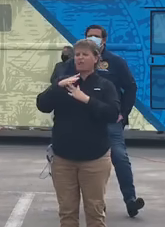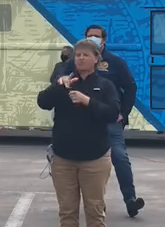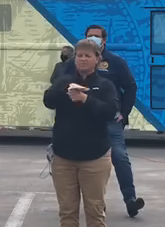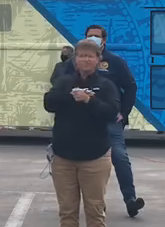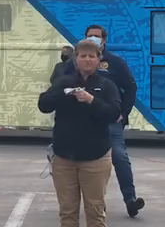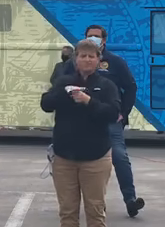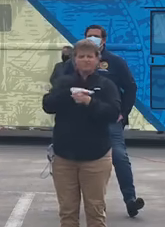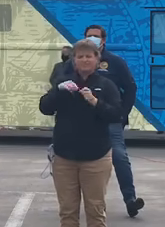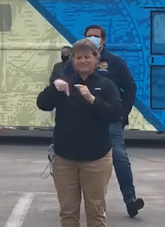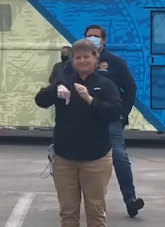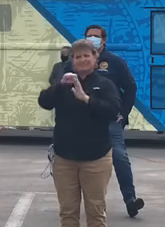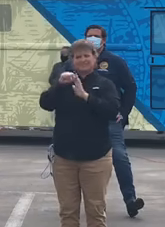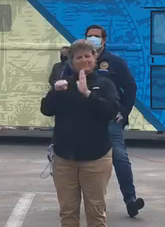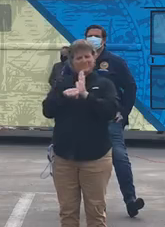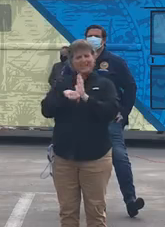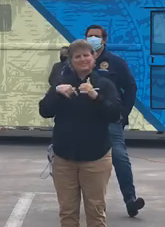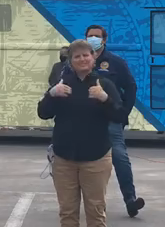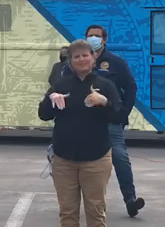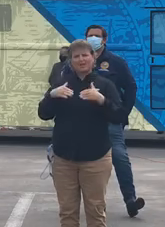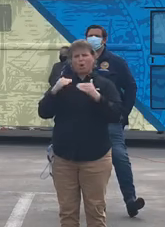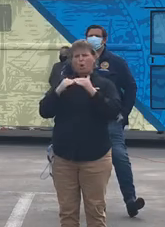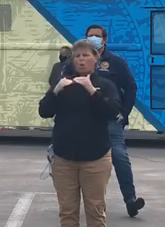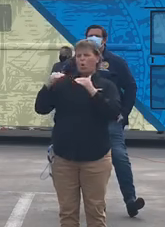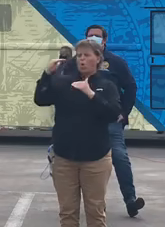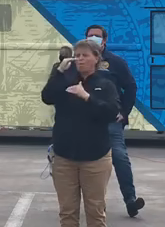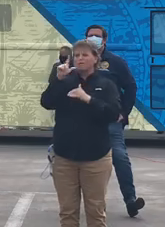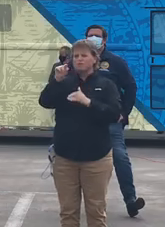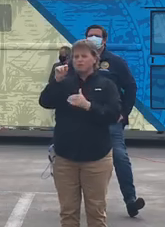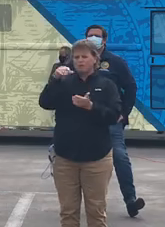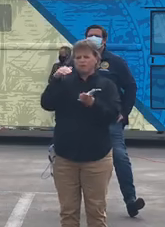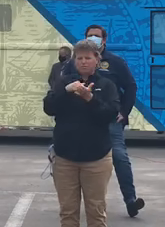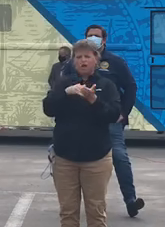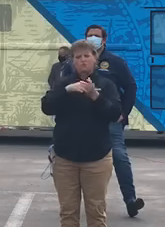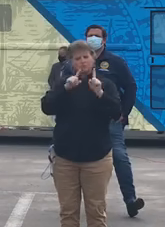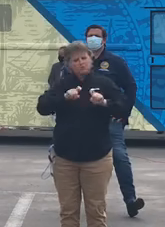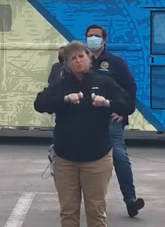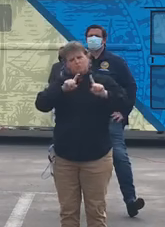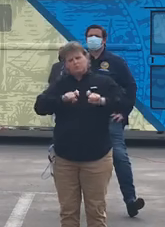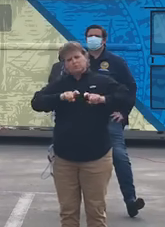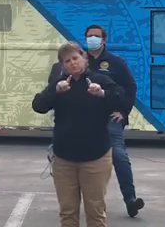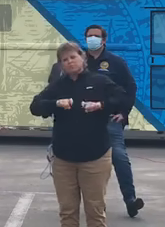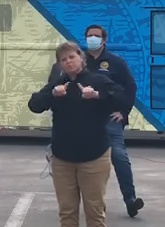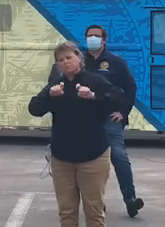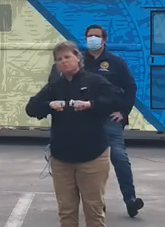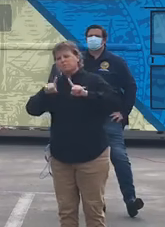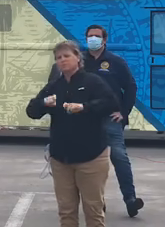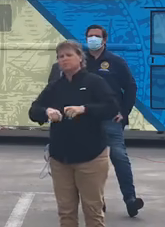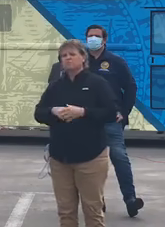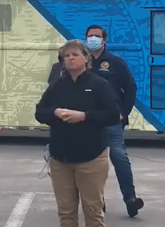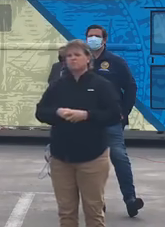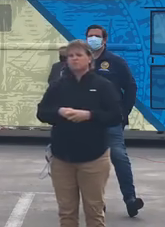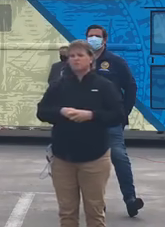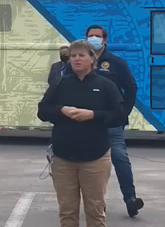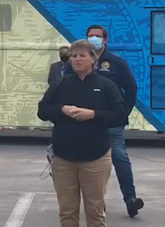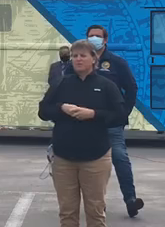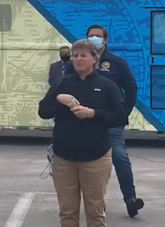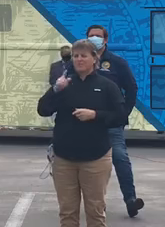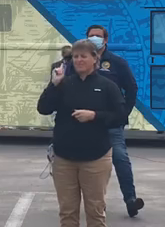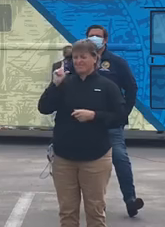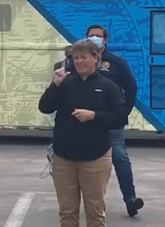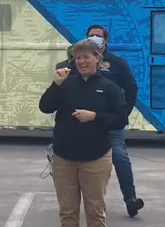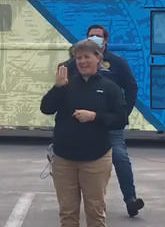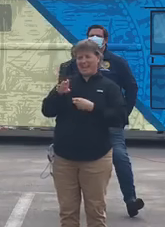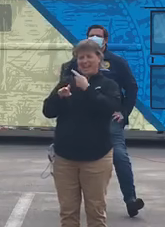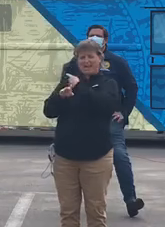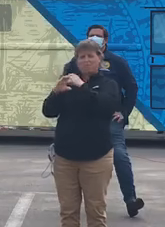over 20,000 tests since the beginning. This lab behind us, the whole idea is we're going to continue